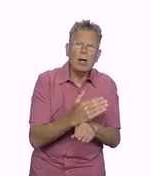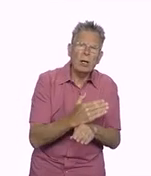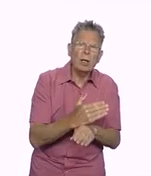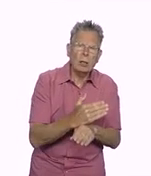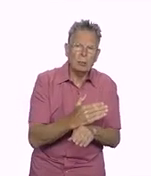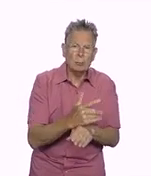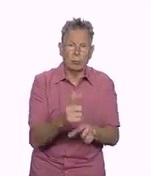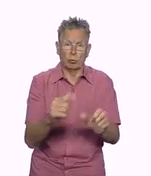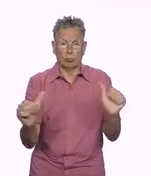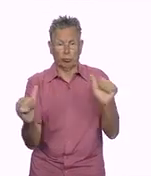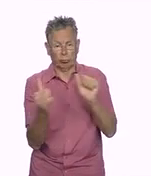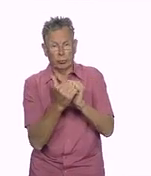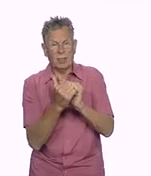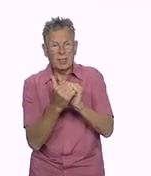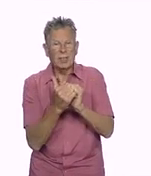used.